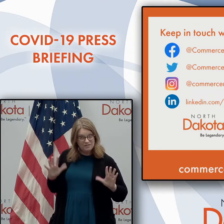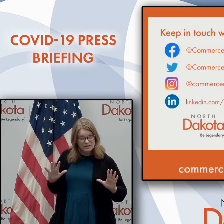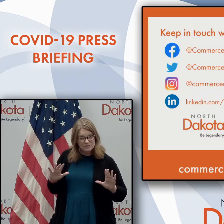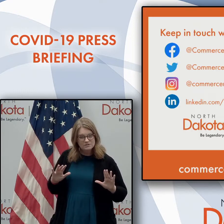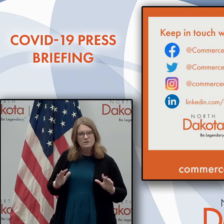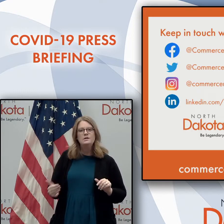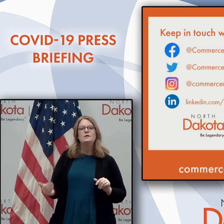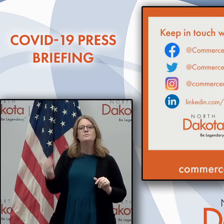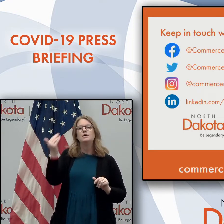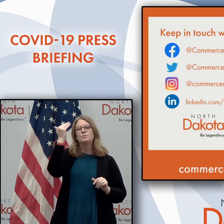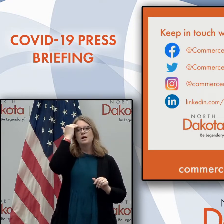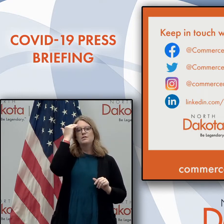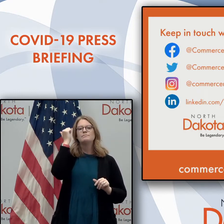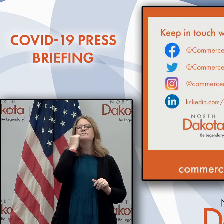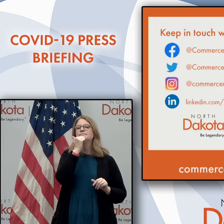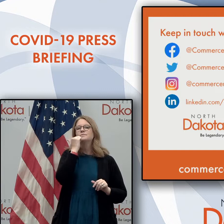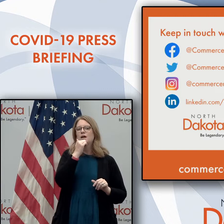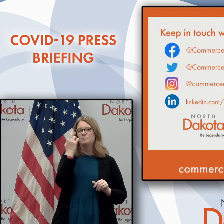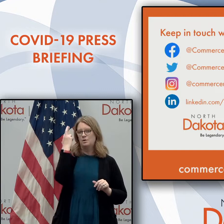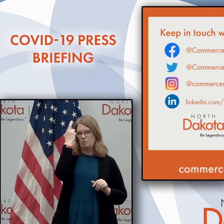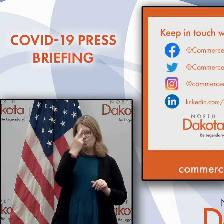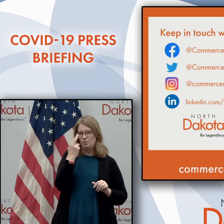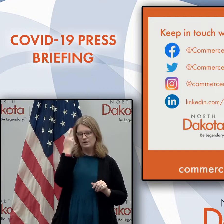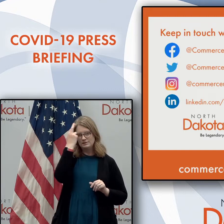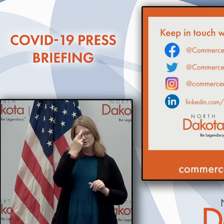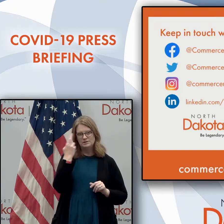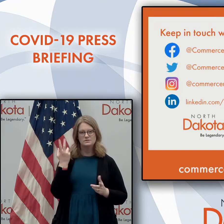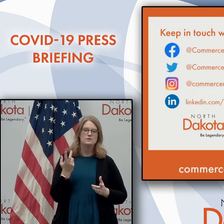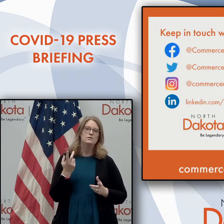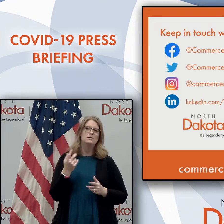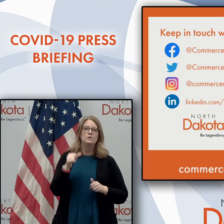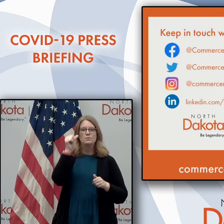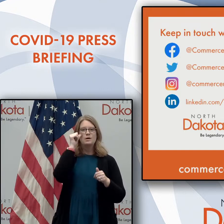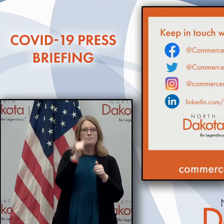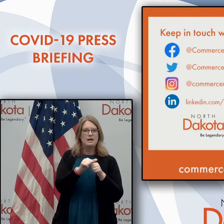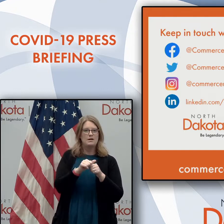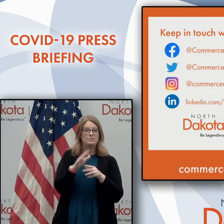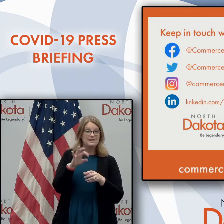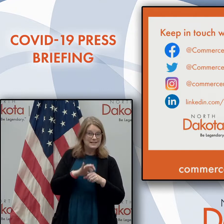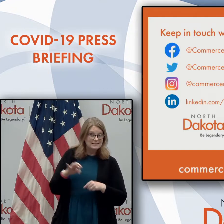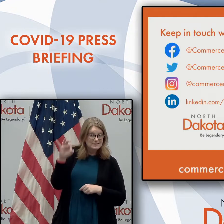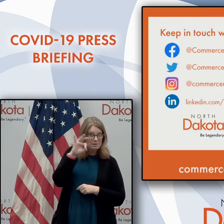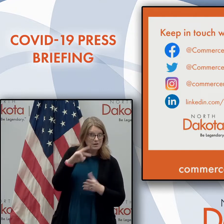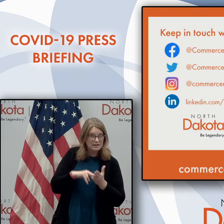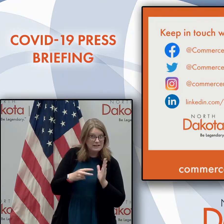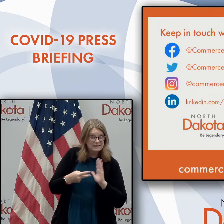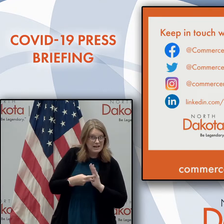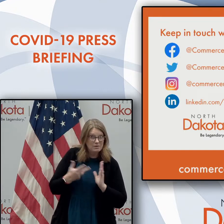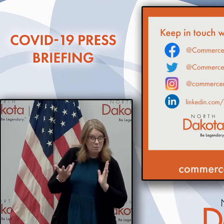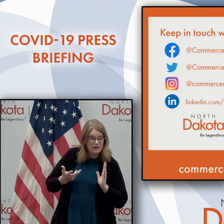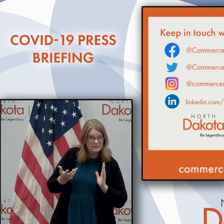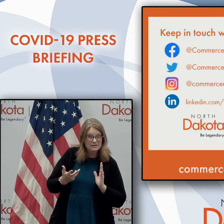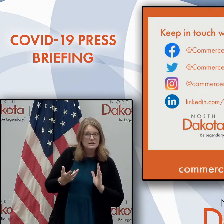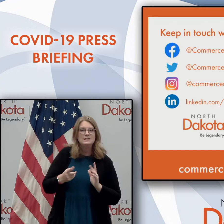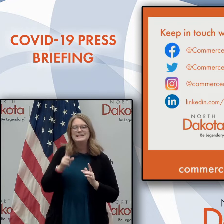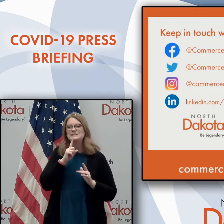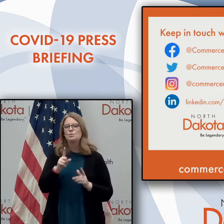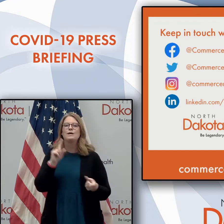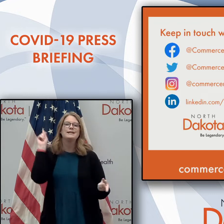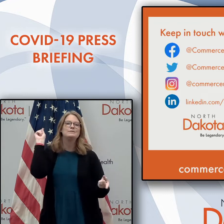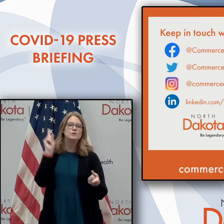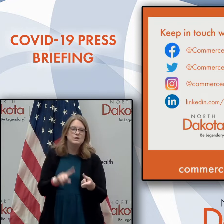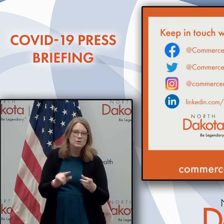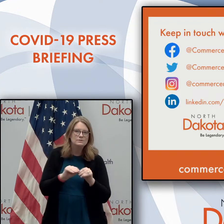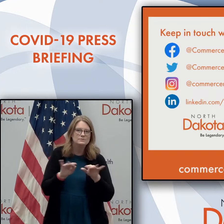some of the most common reasons for denial. Remembering that the spirit and intent of the grant is to reduce the spread of infection in order